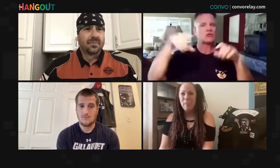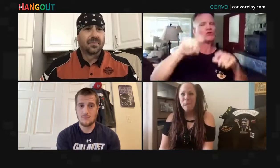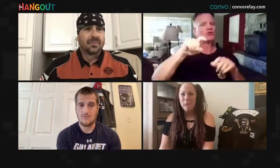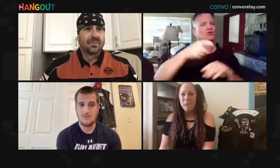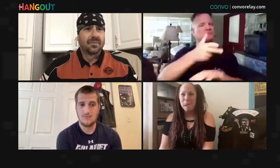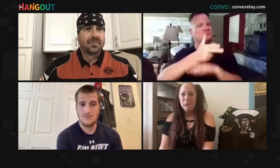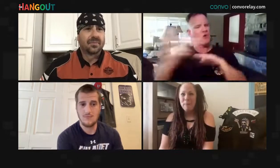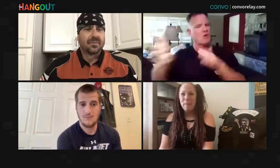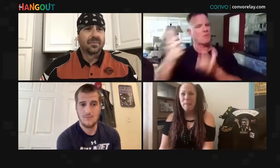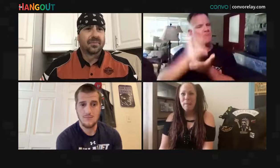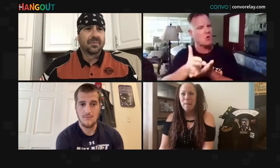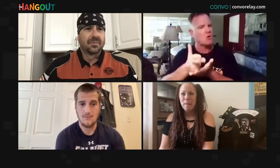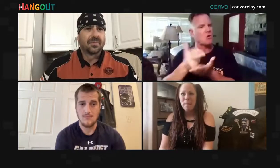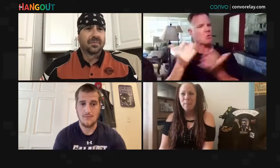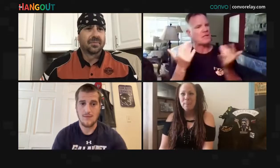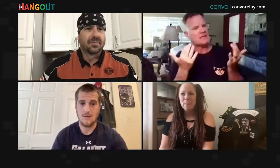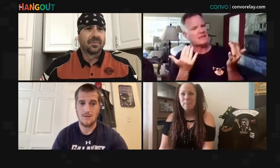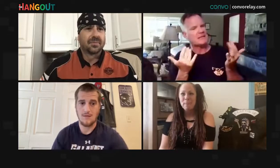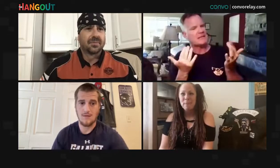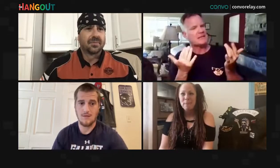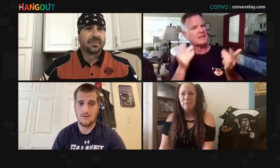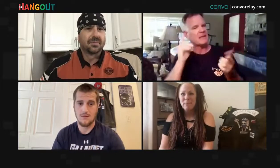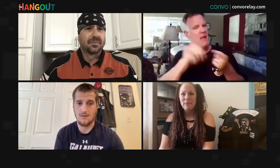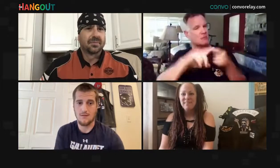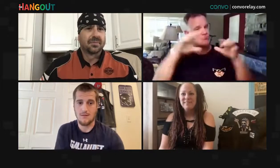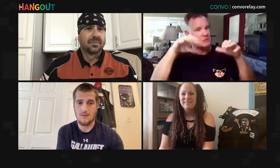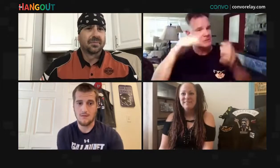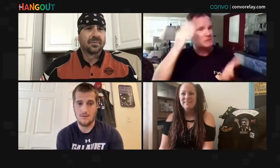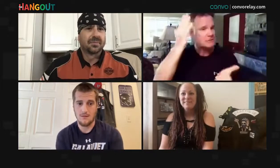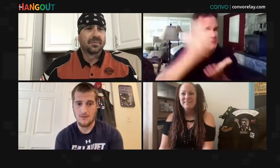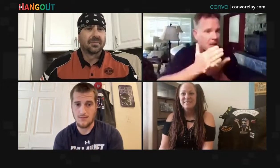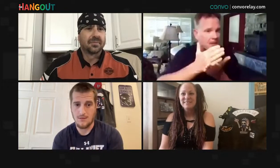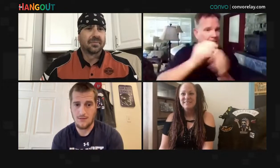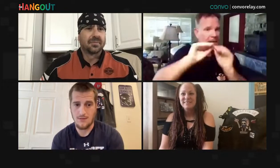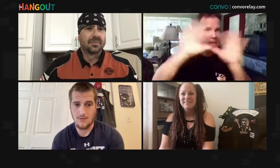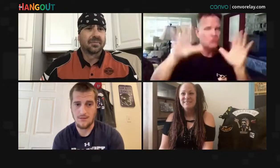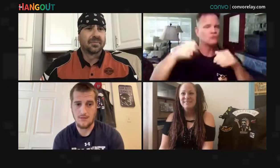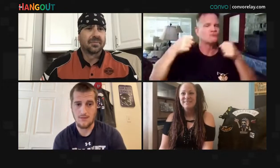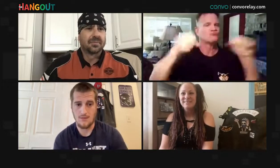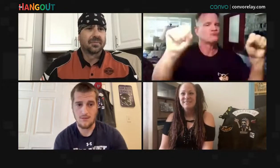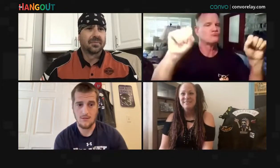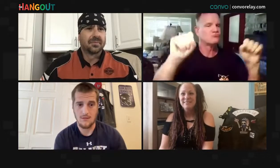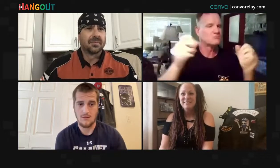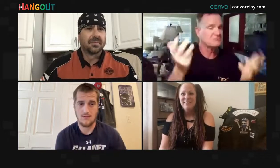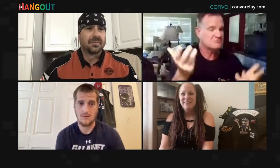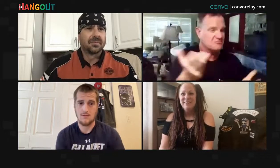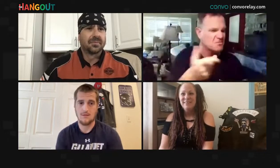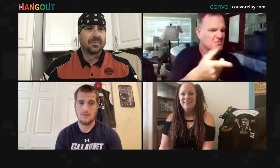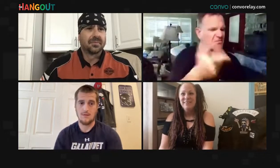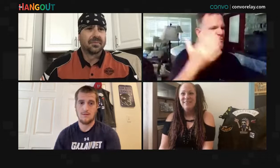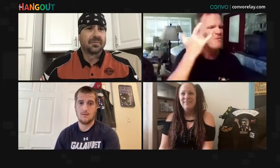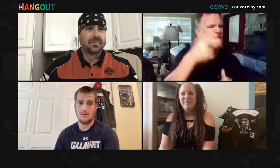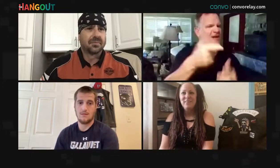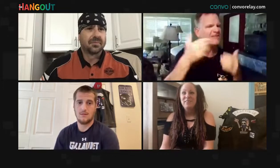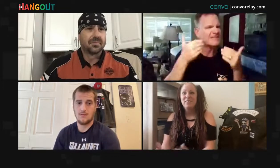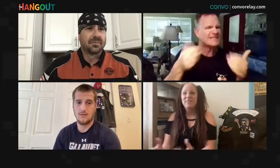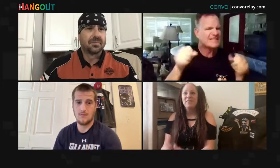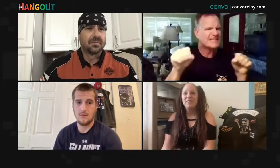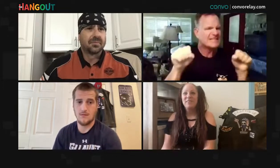So, what do you think about that? Is that something that you normally do, or you would do, is just pulling over to the side of the road, waiting